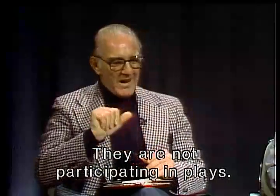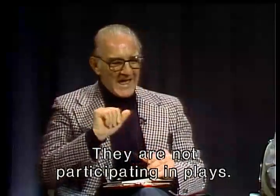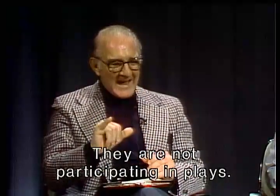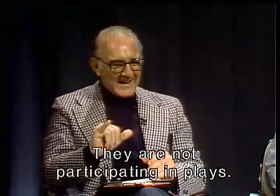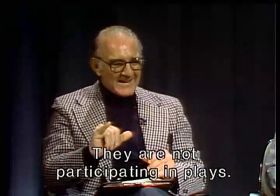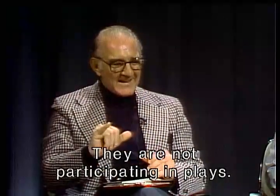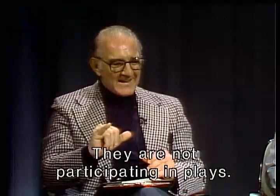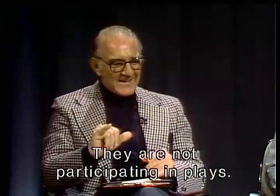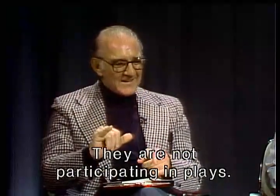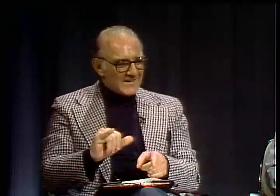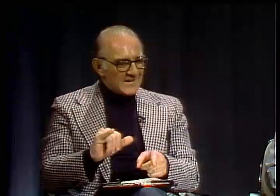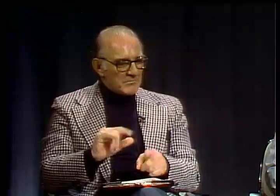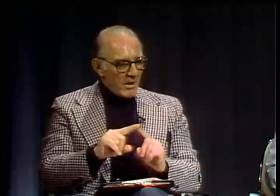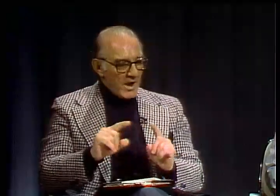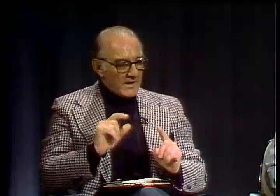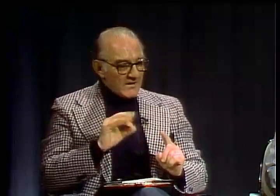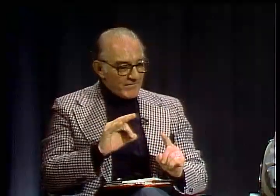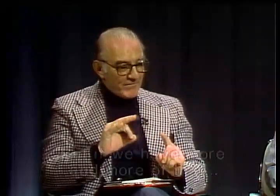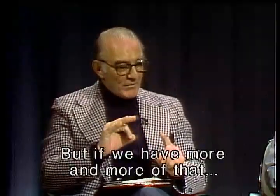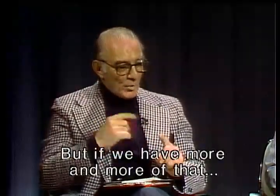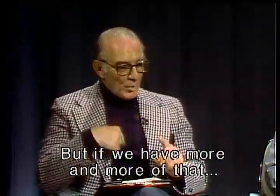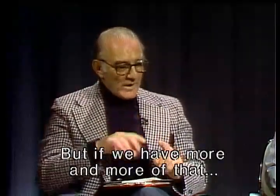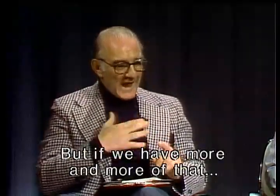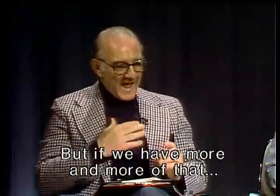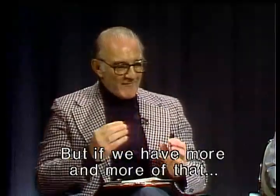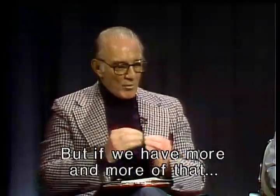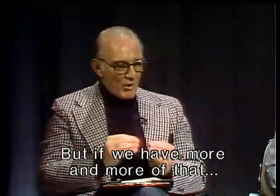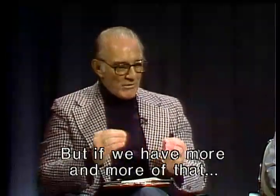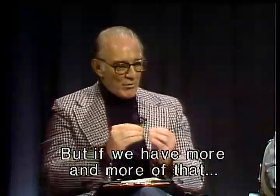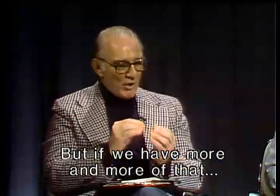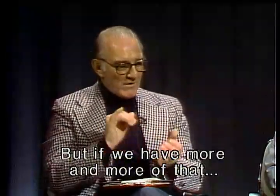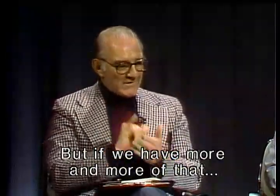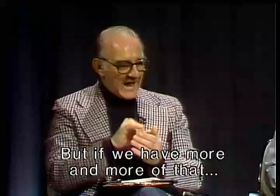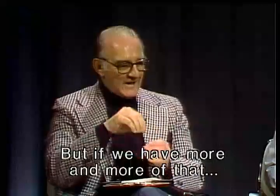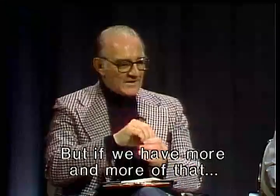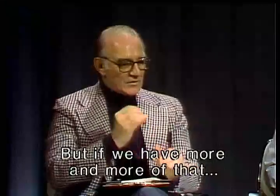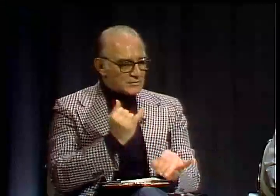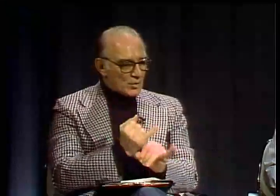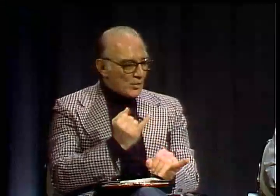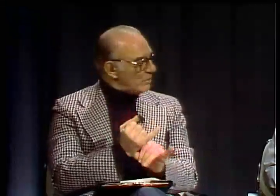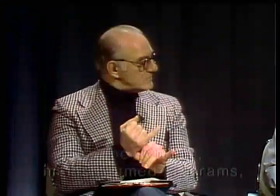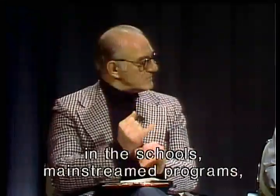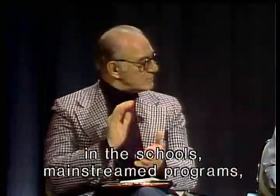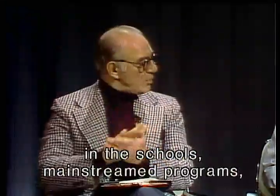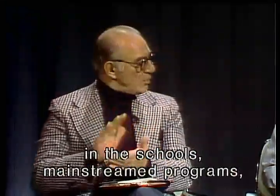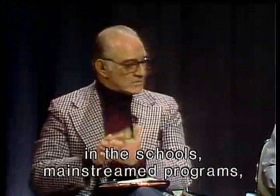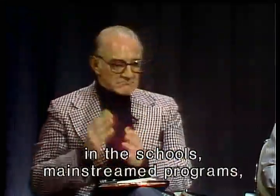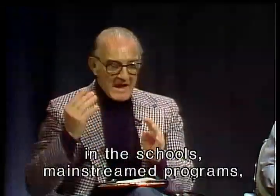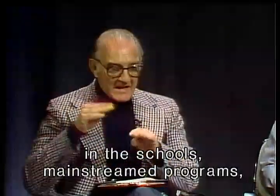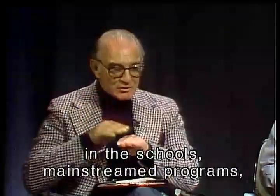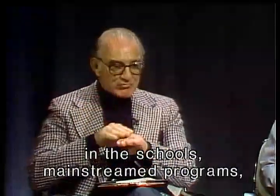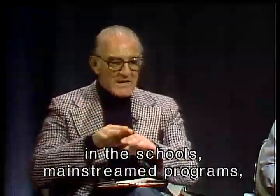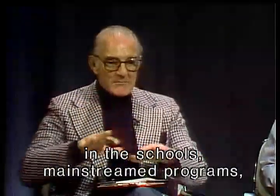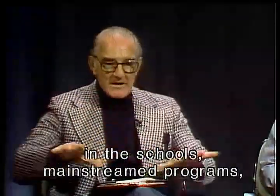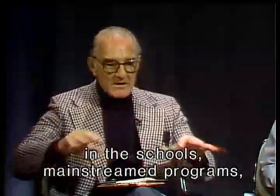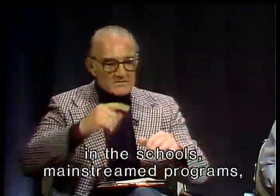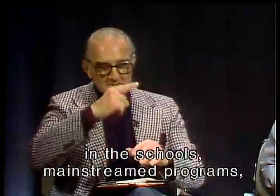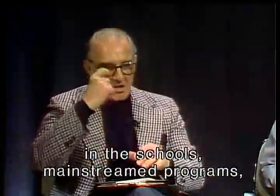play. But if we have more and more of that in the schools mainstreaming in